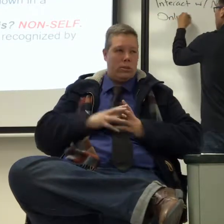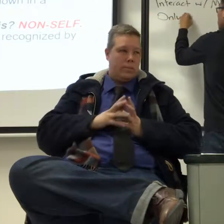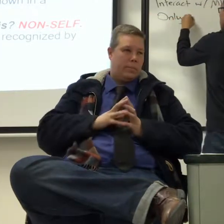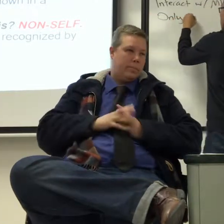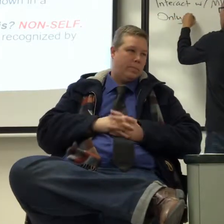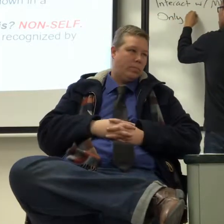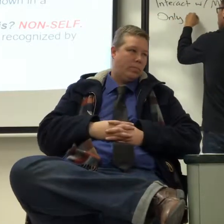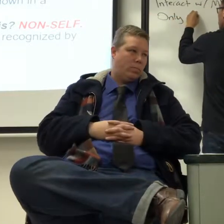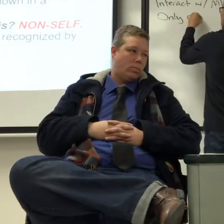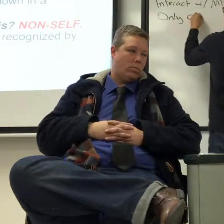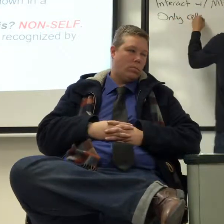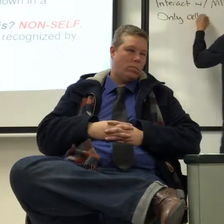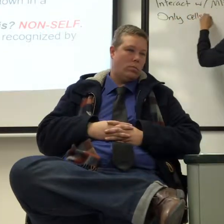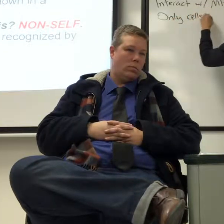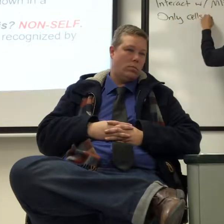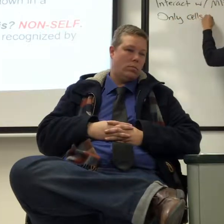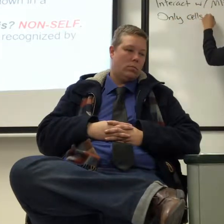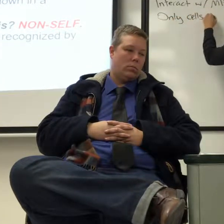Only cells